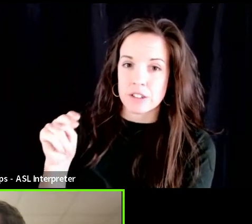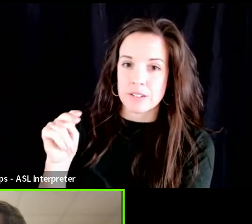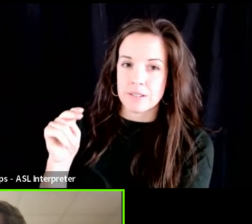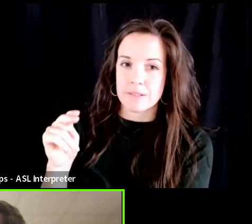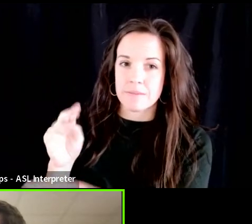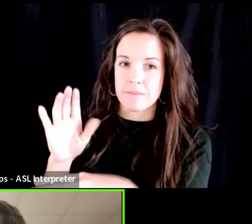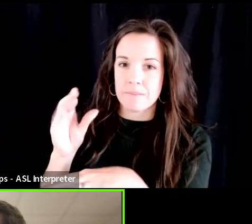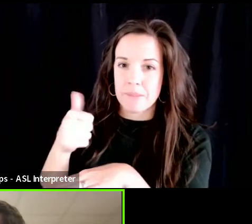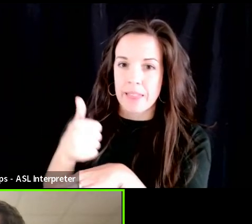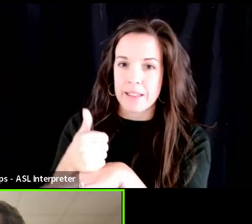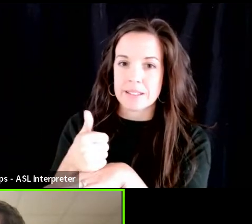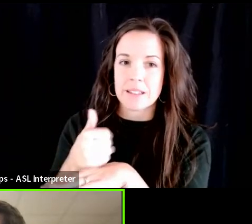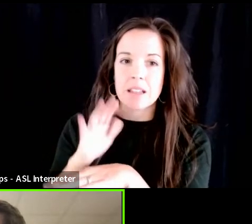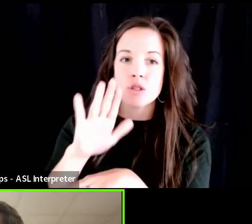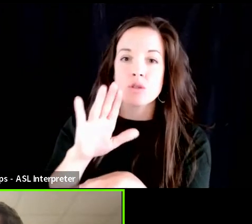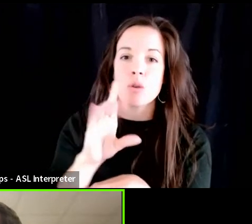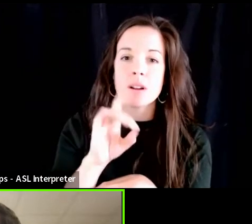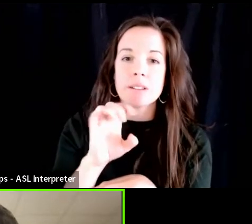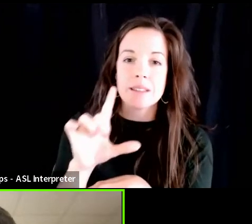with Israeli government policy?